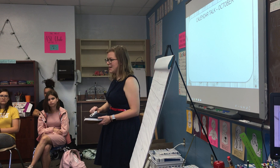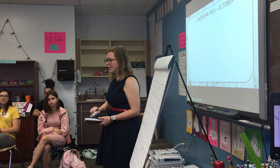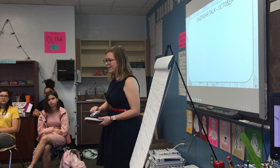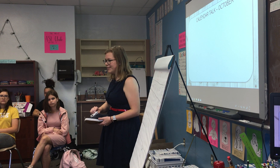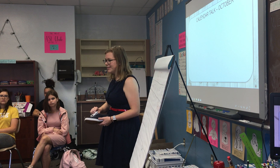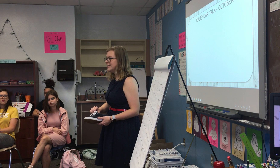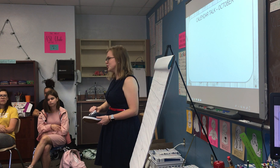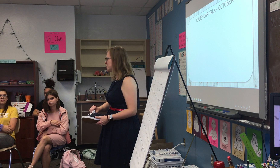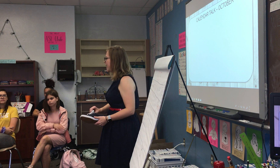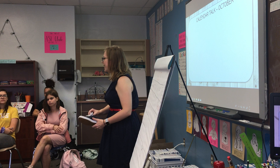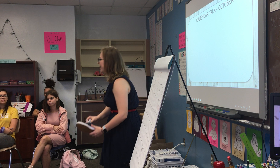table, chair.